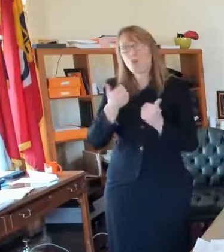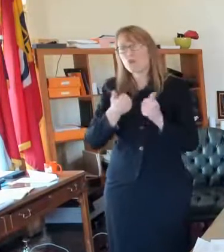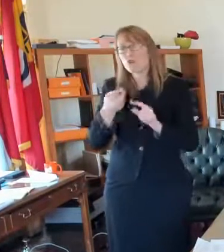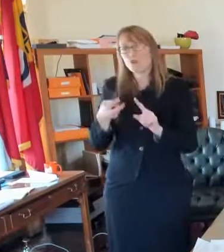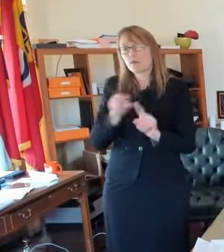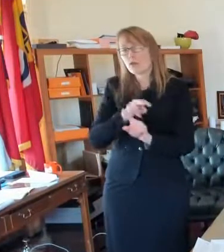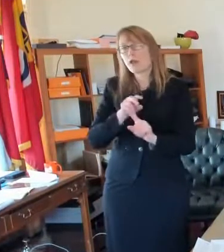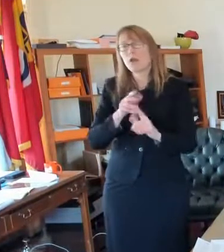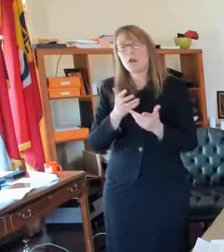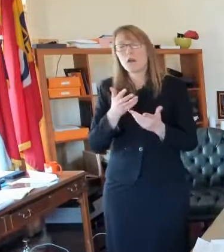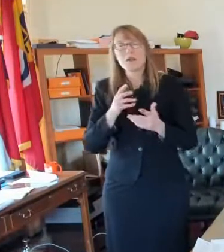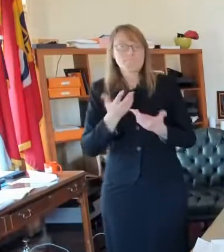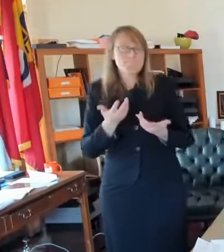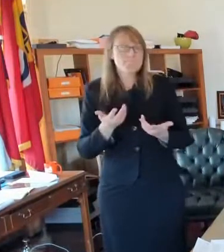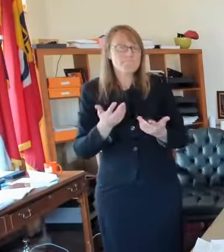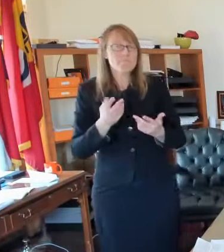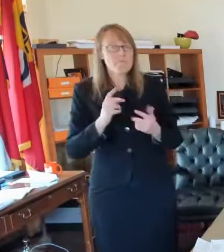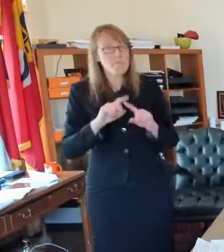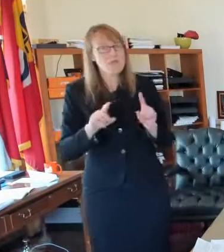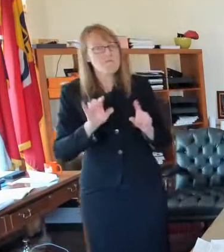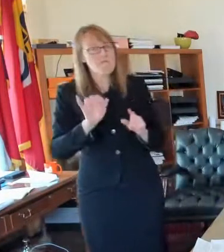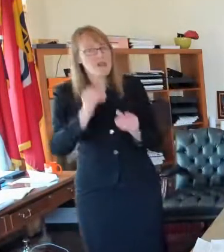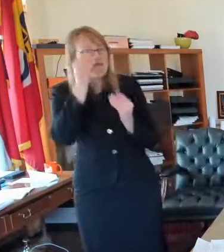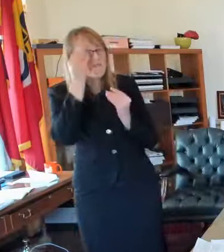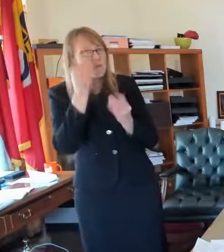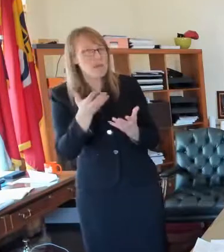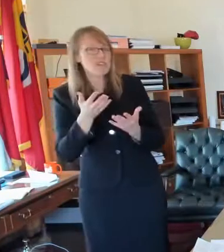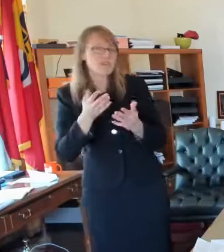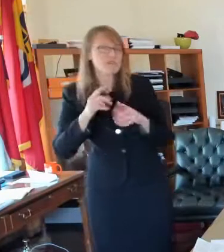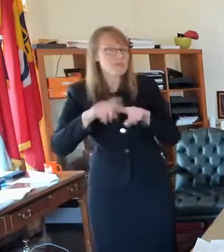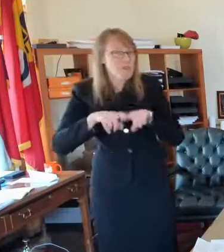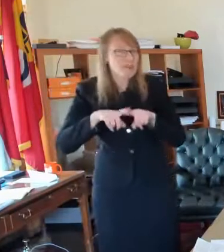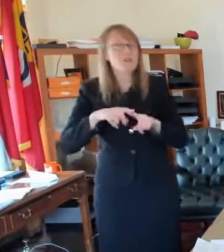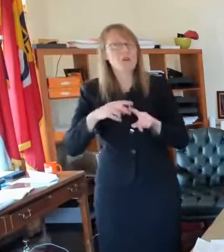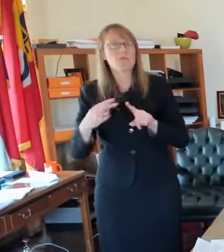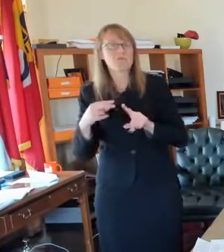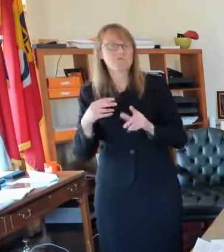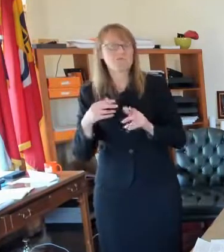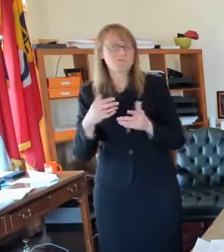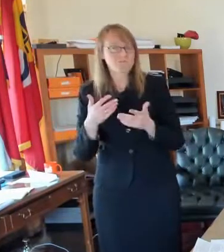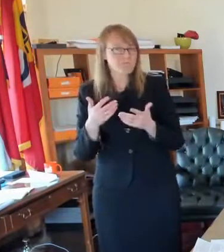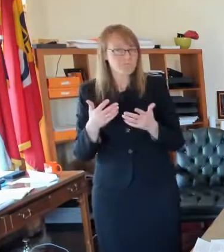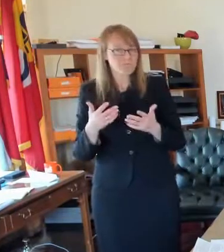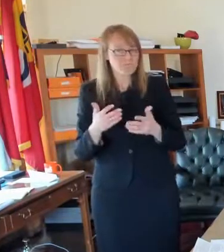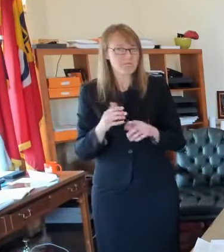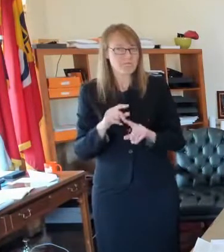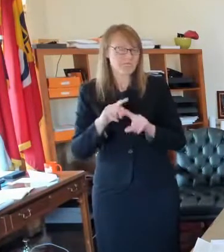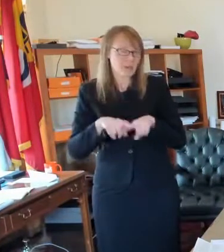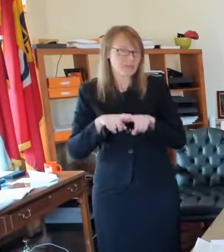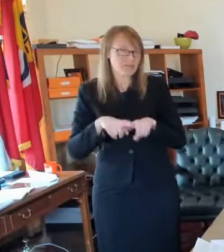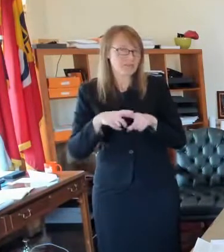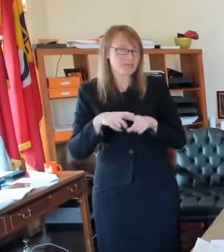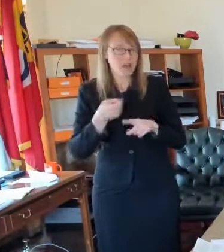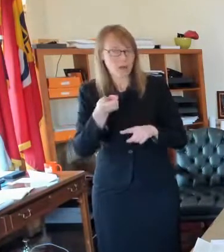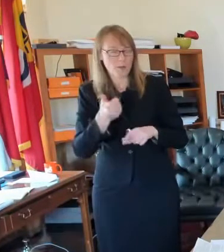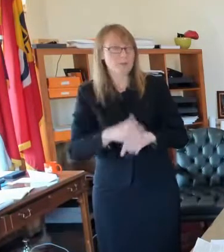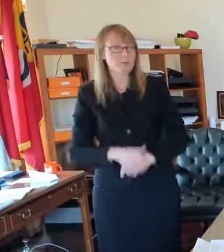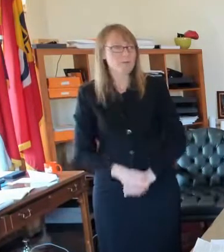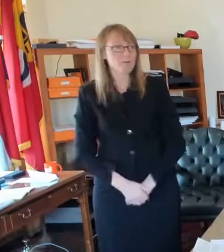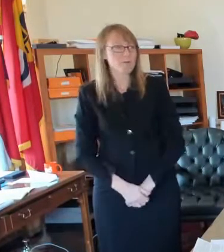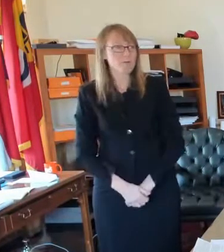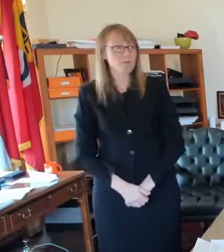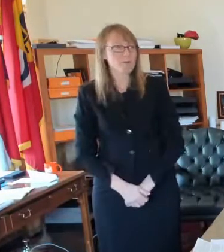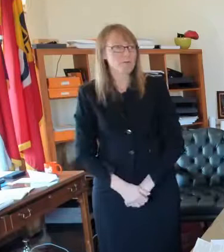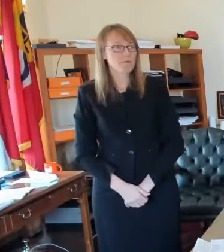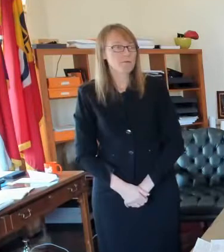question has to do with long-term symptoms of COVID. Is that something the task force or the health department are tracking